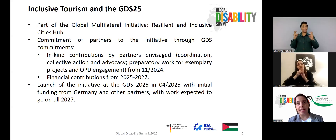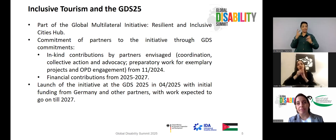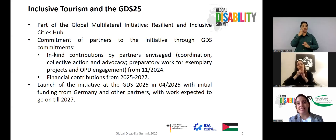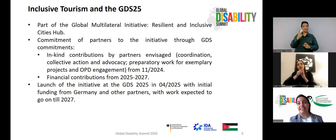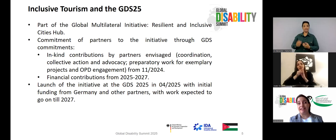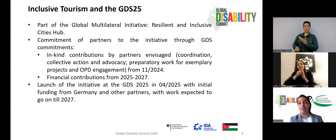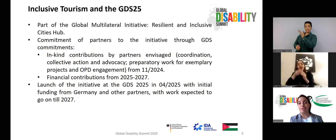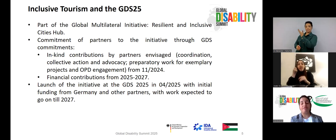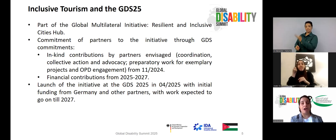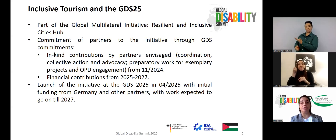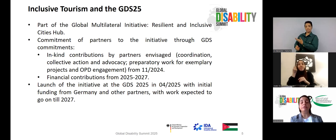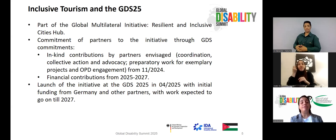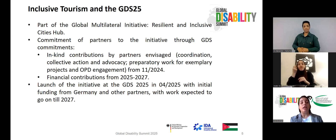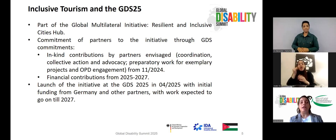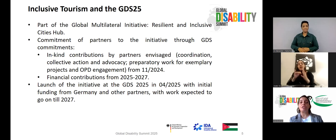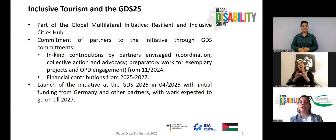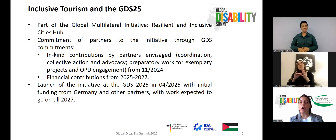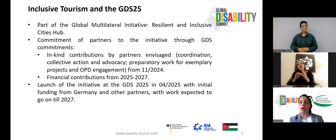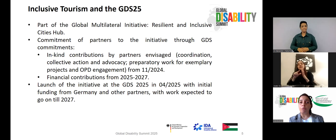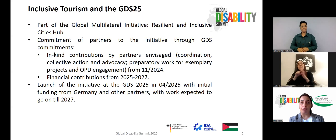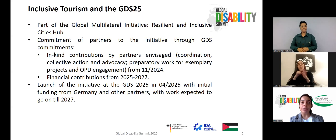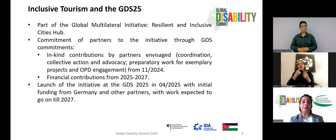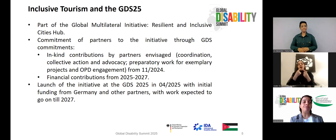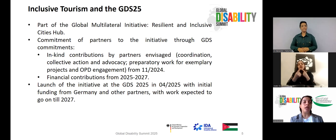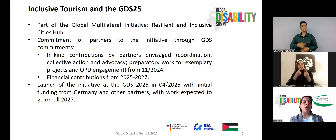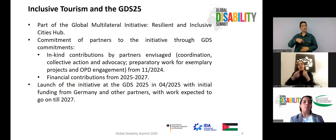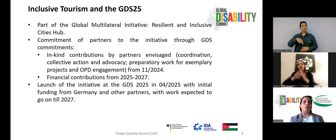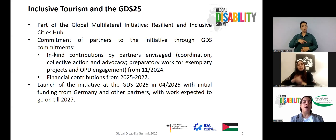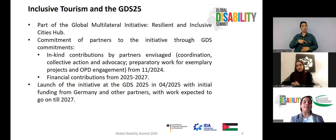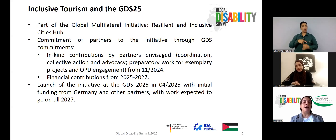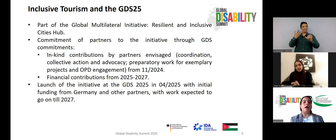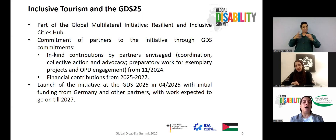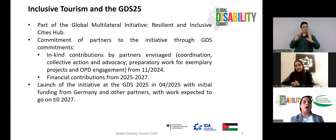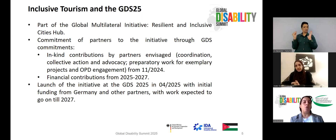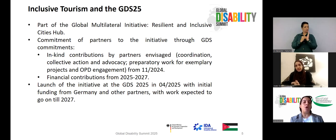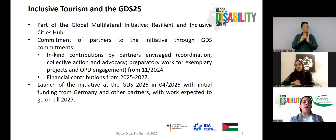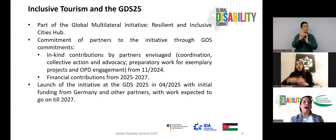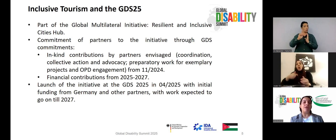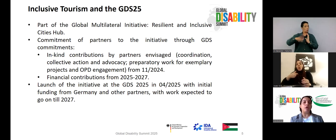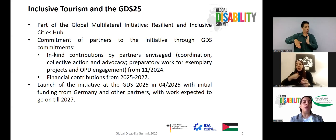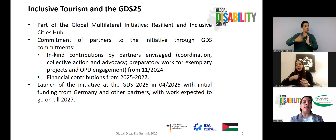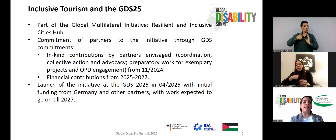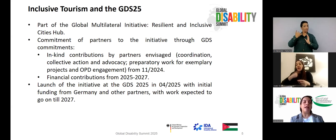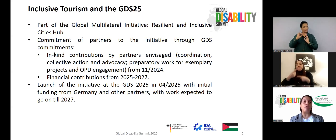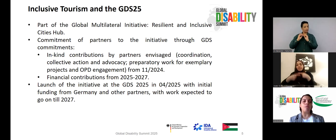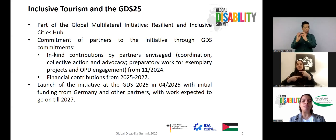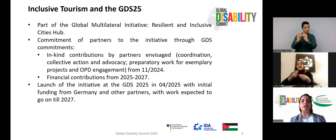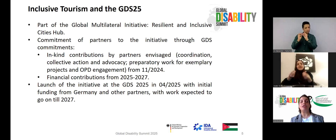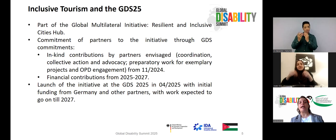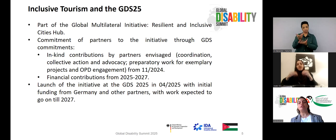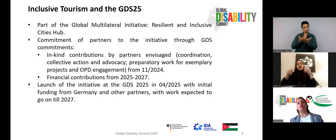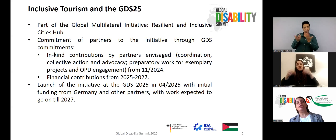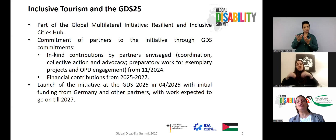isn't by any means definite final, it's still a work in progress. But we have included it in a